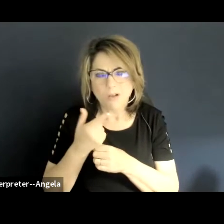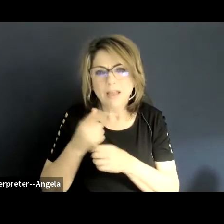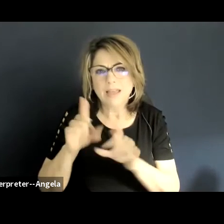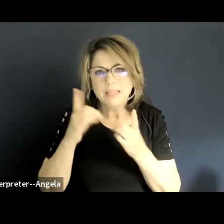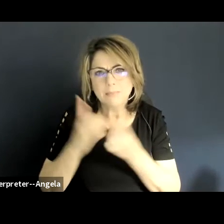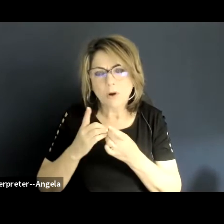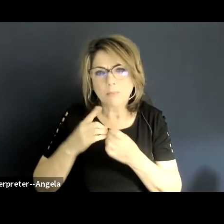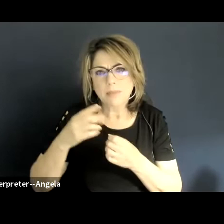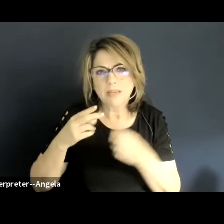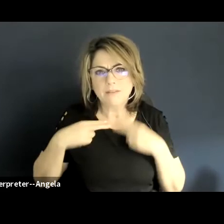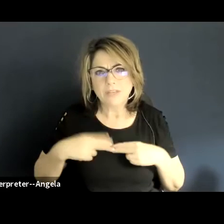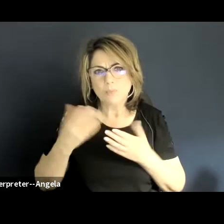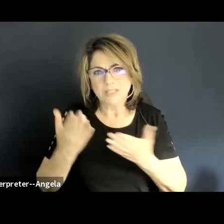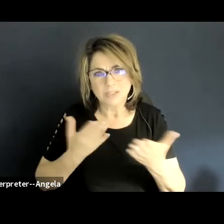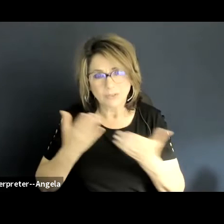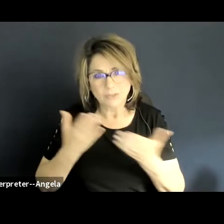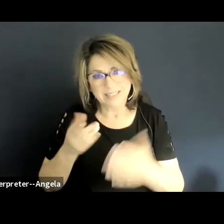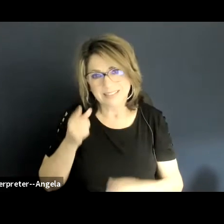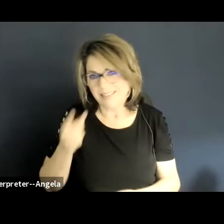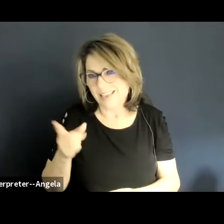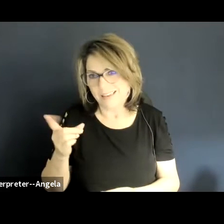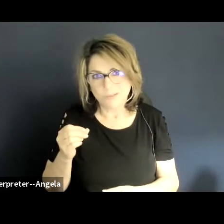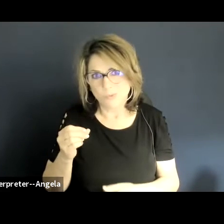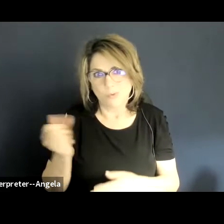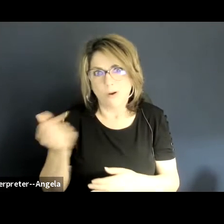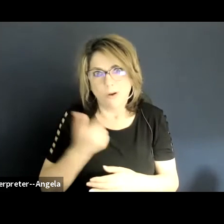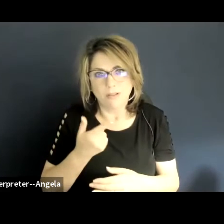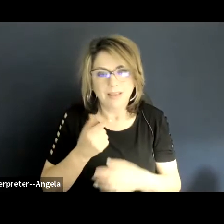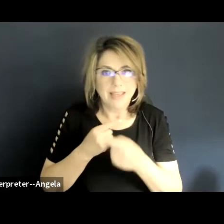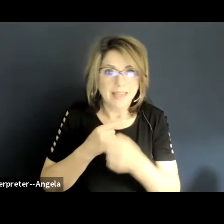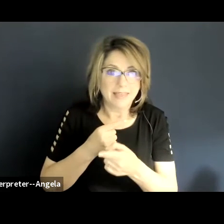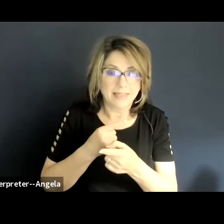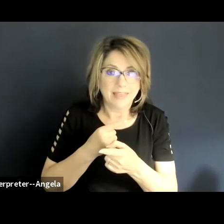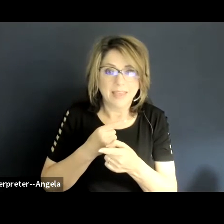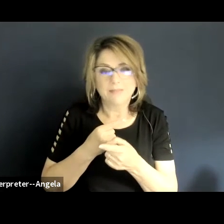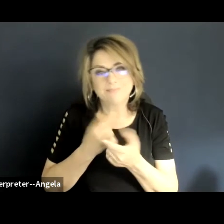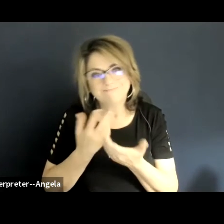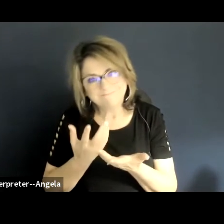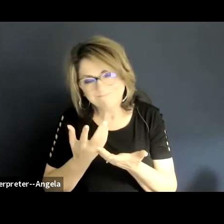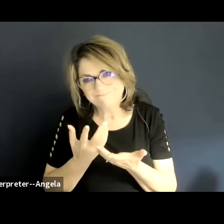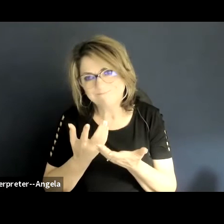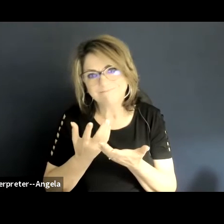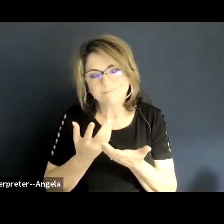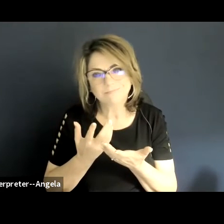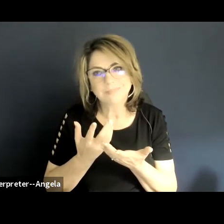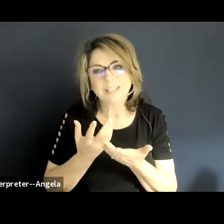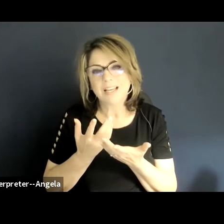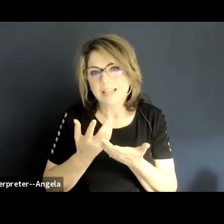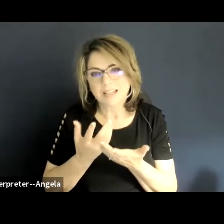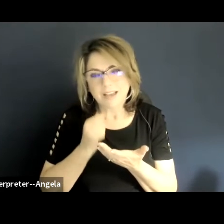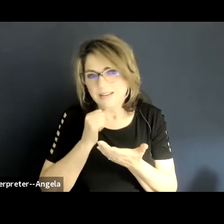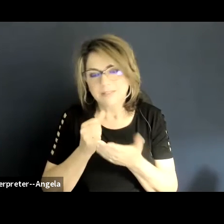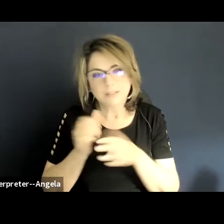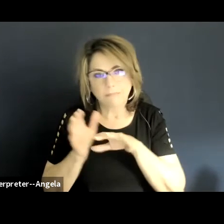And so, you know, they've really buried our community-based programs,